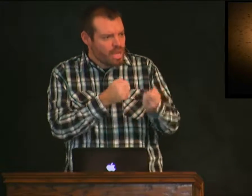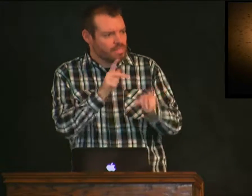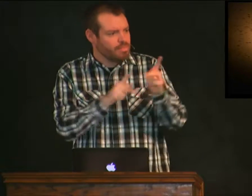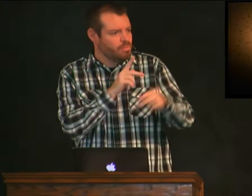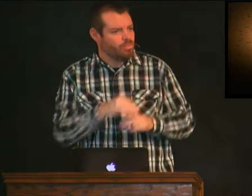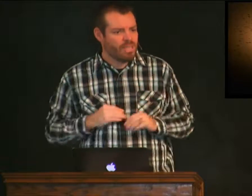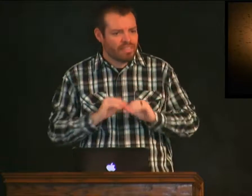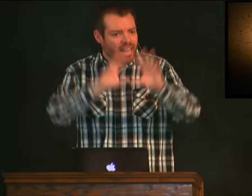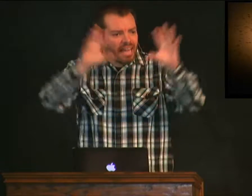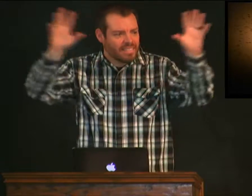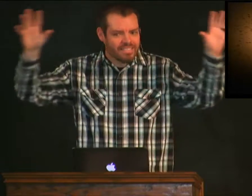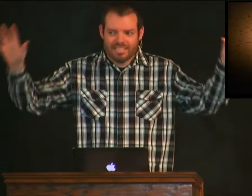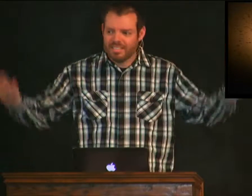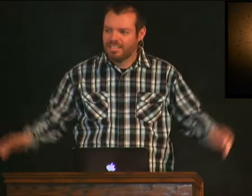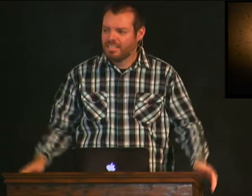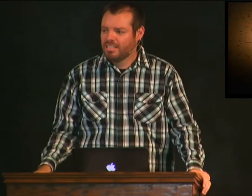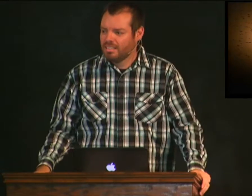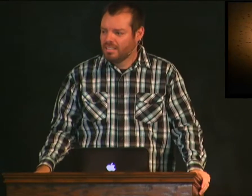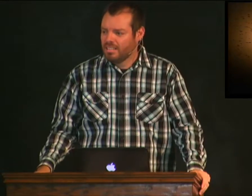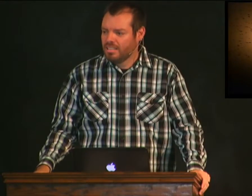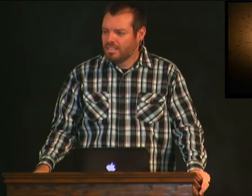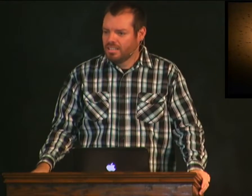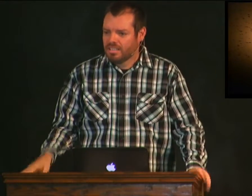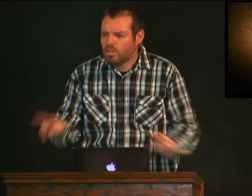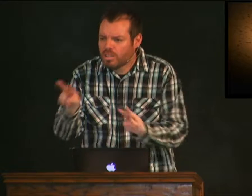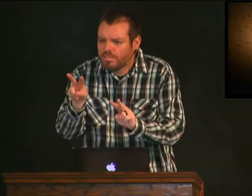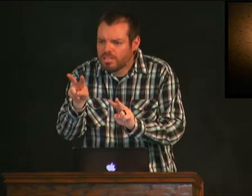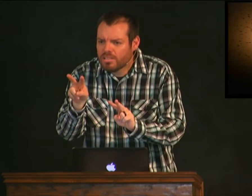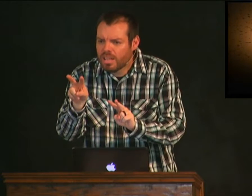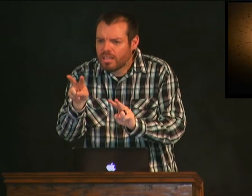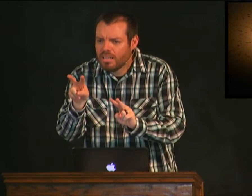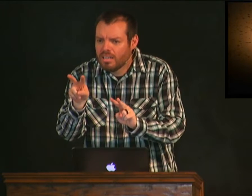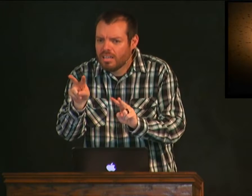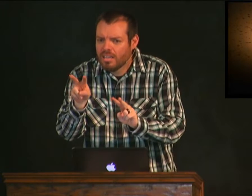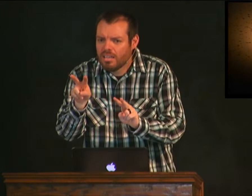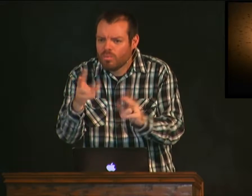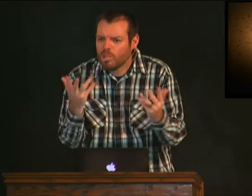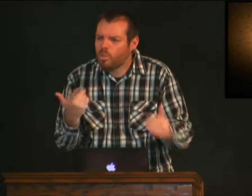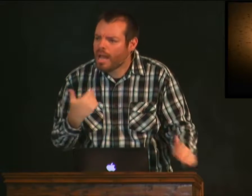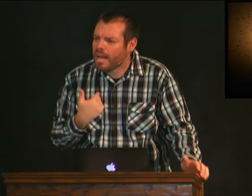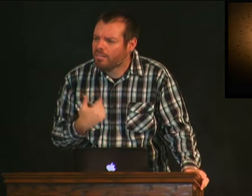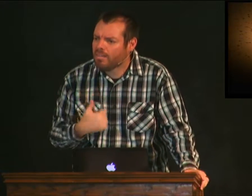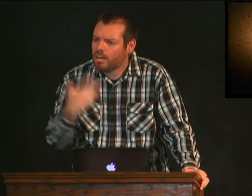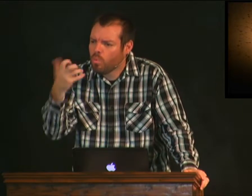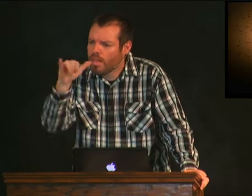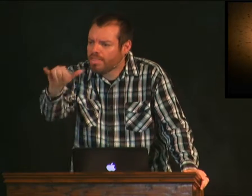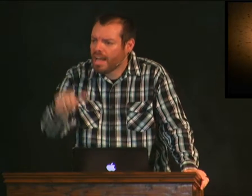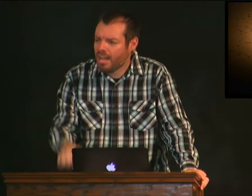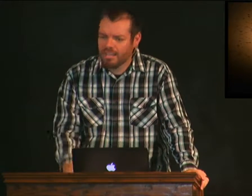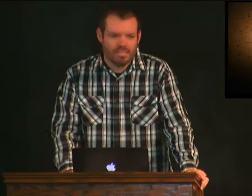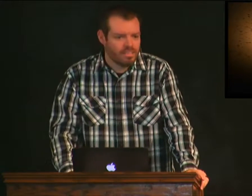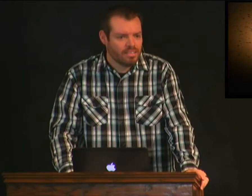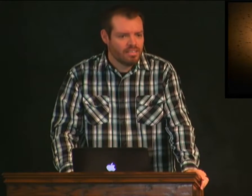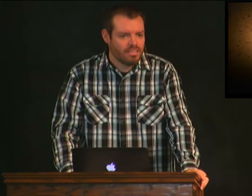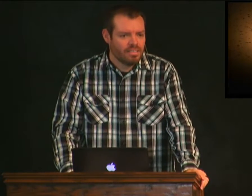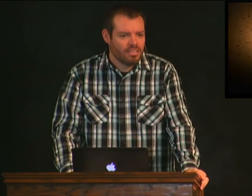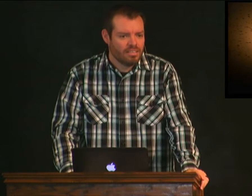It attracts people. When you have the light, they look up to you like, what do you have? I want